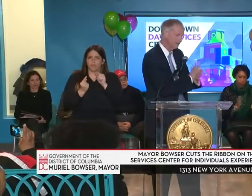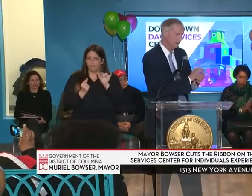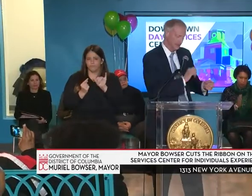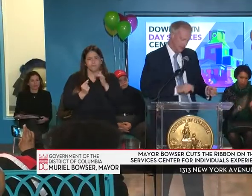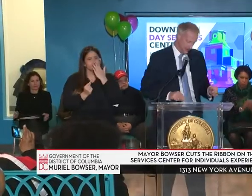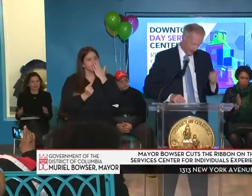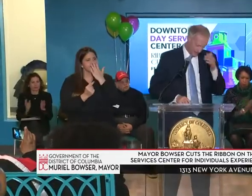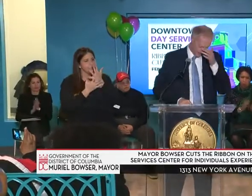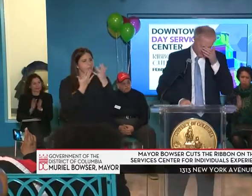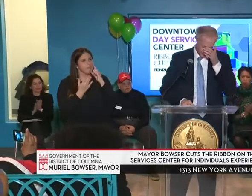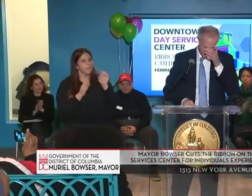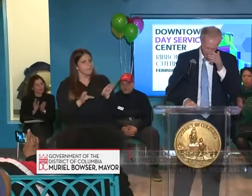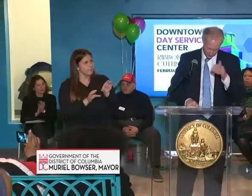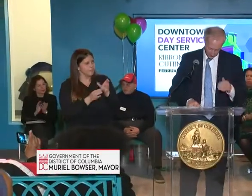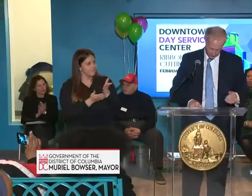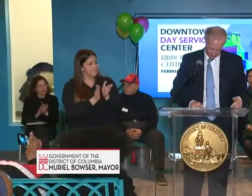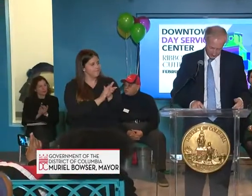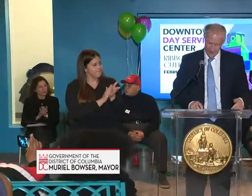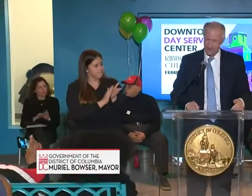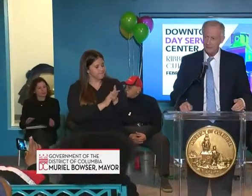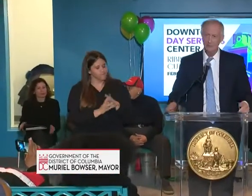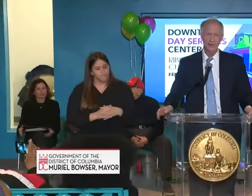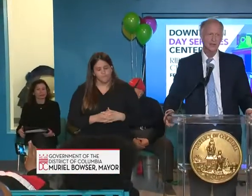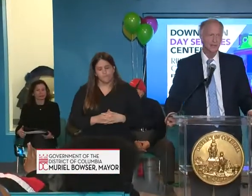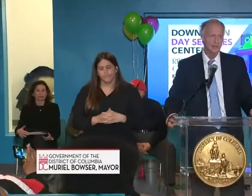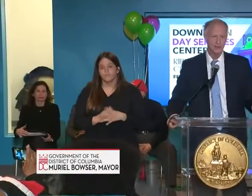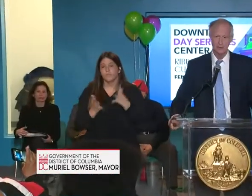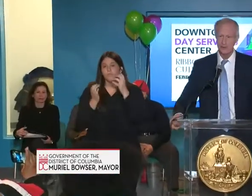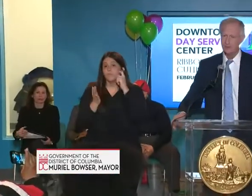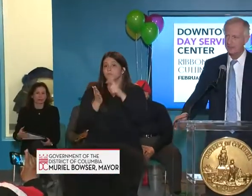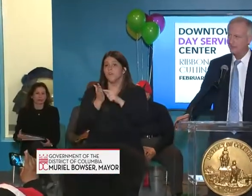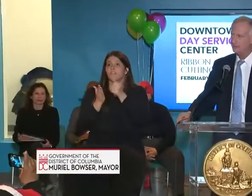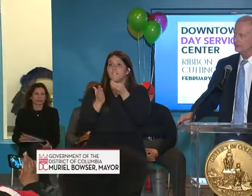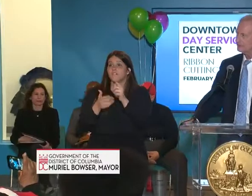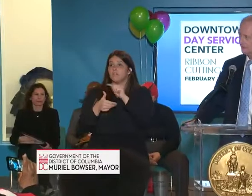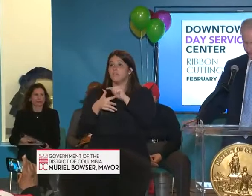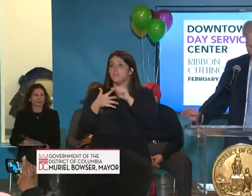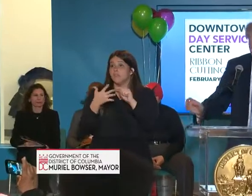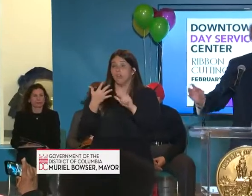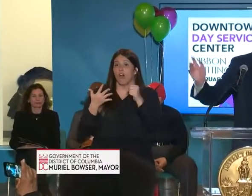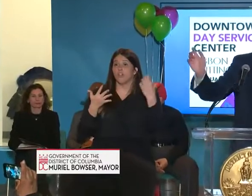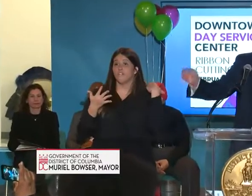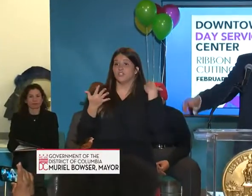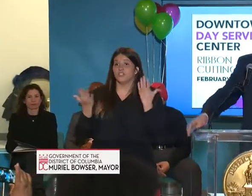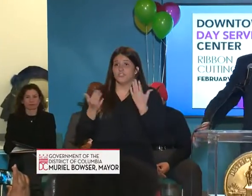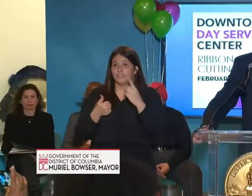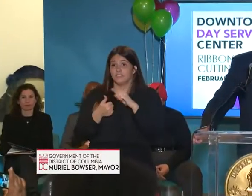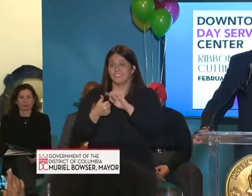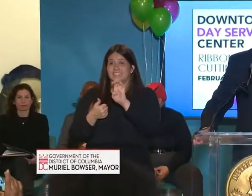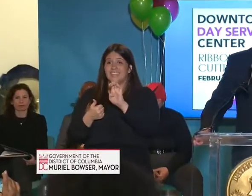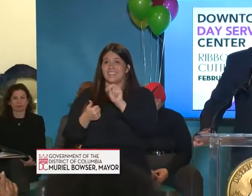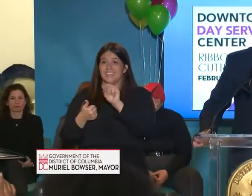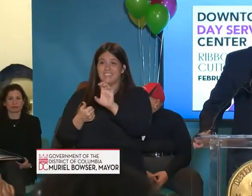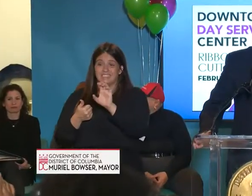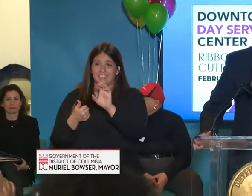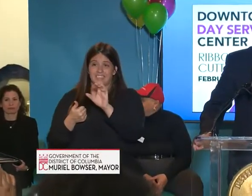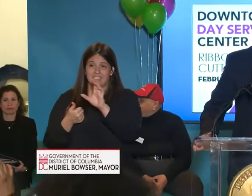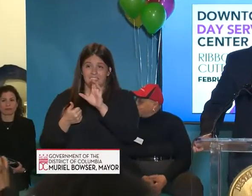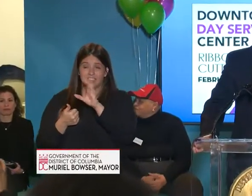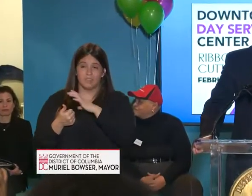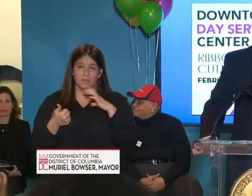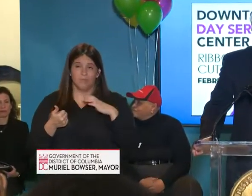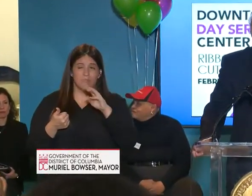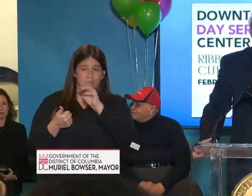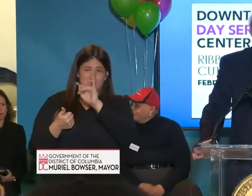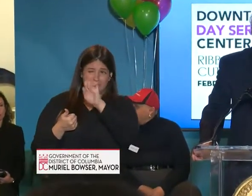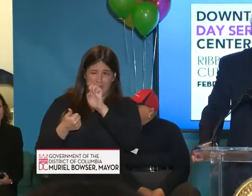you for all of your hard work. And I want to recognize there's a couple other elected officials here. The ANC Commissioner